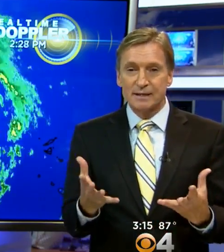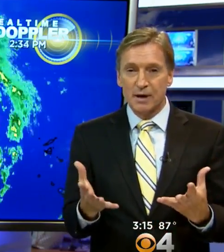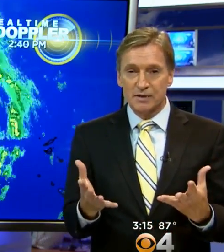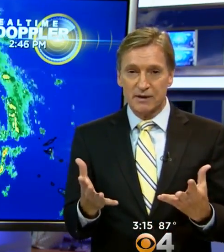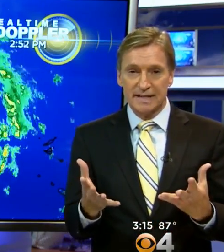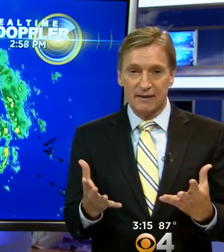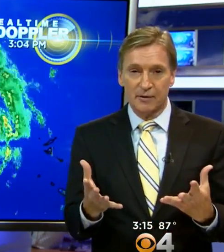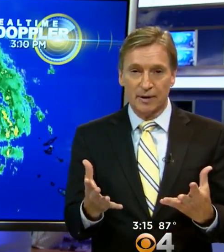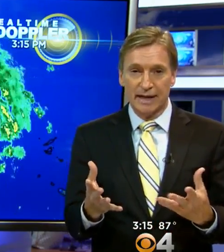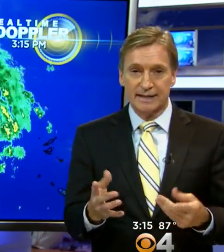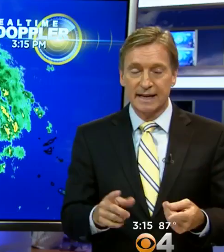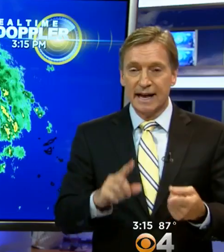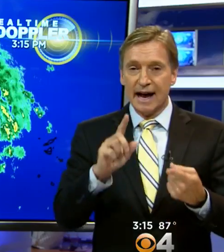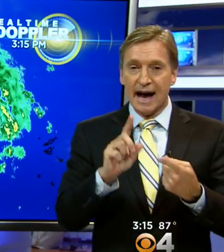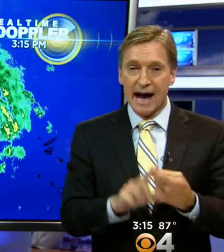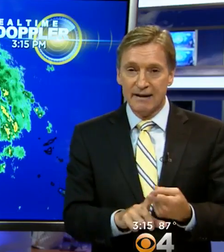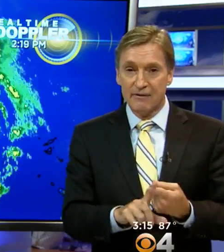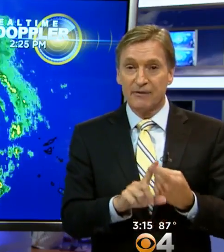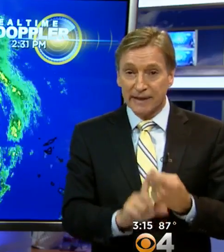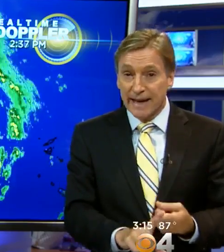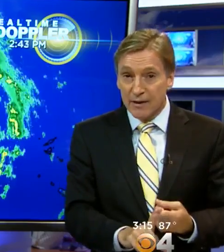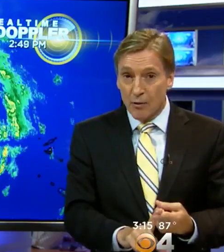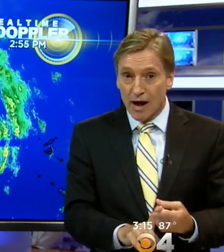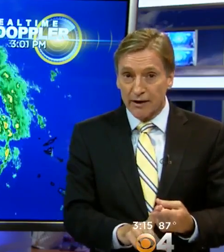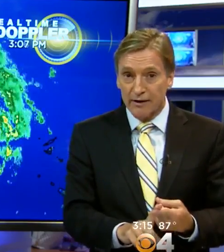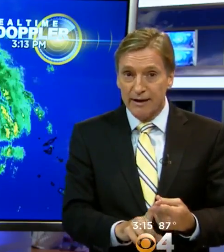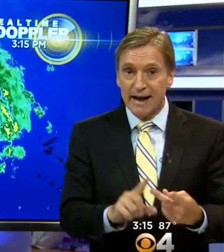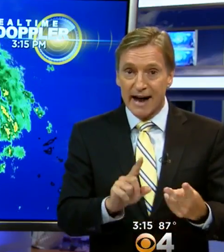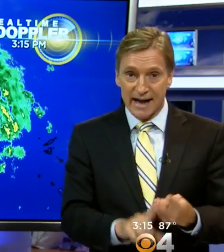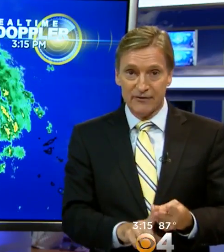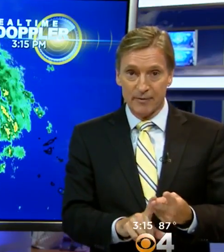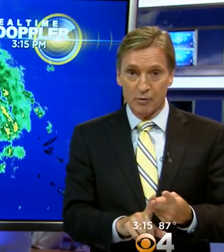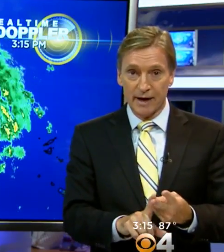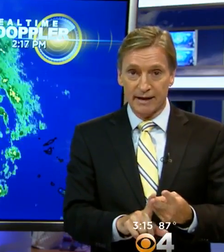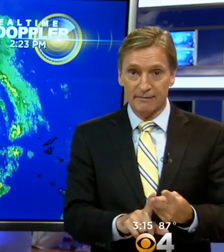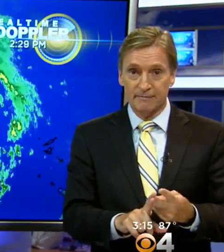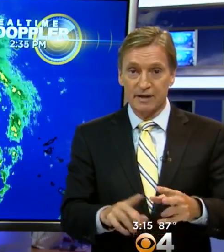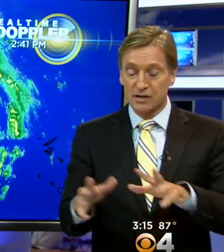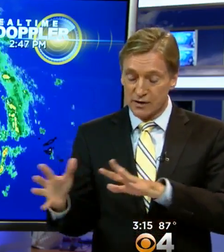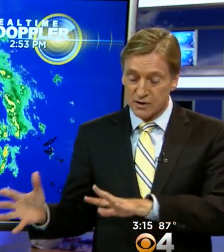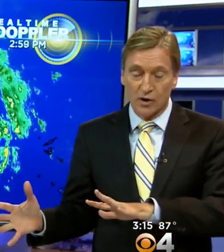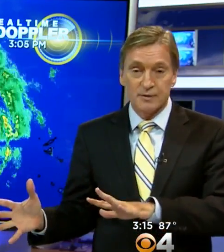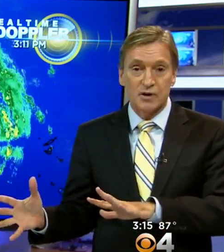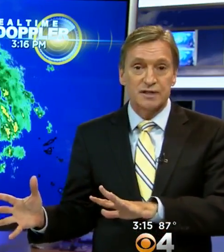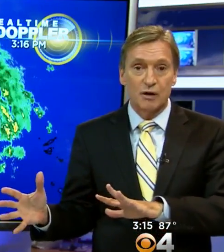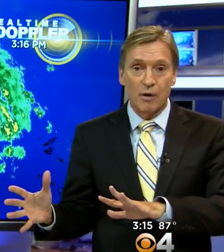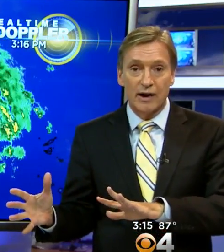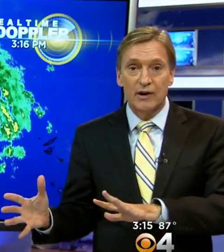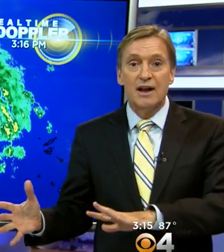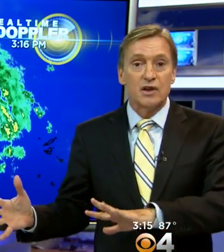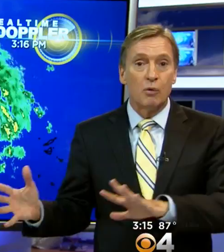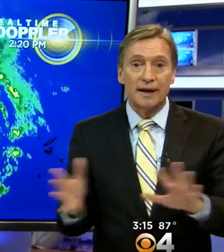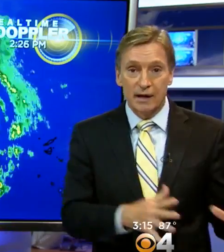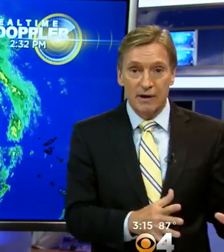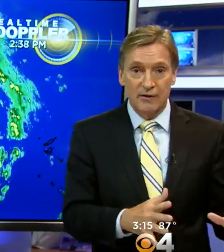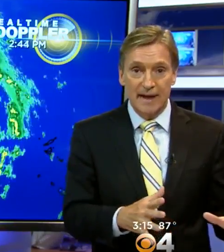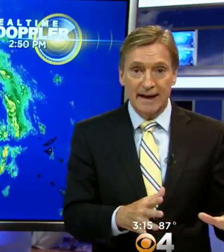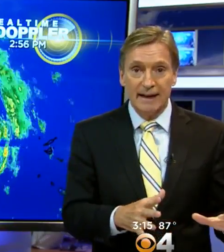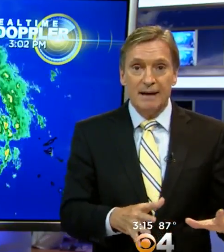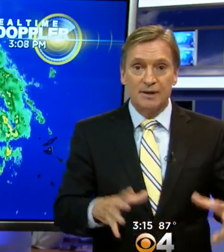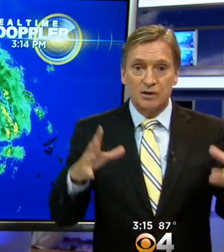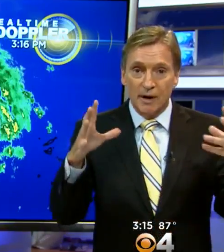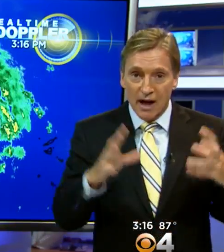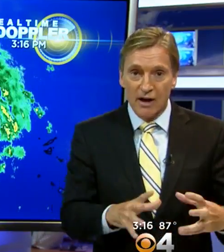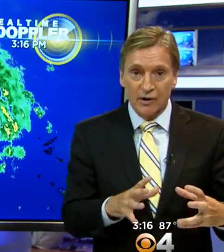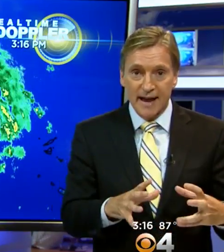The phrase that we use here in South Florida is flee the water, hide from the wind. So the storm surge is the water. You want to get away from